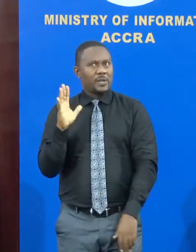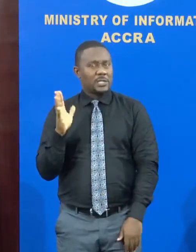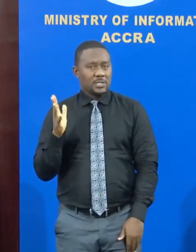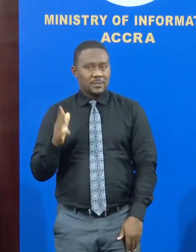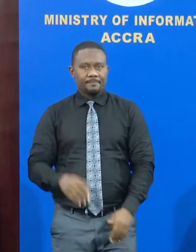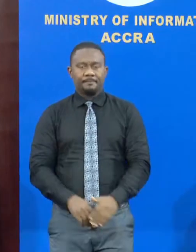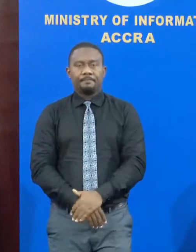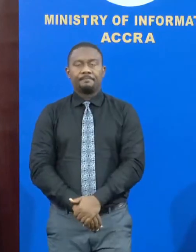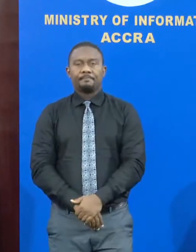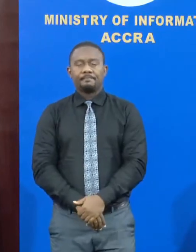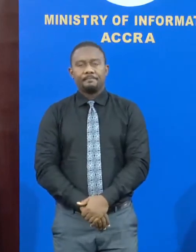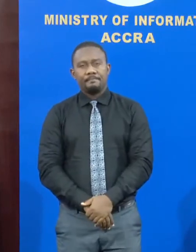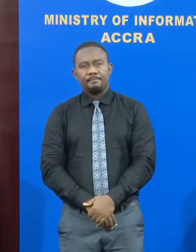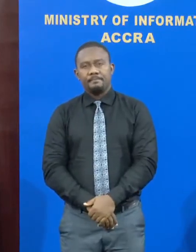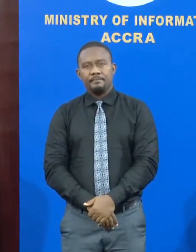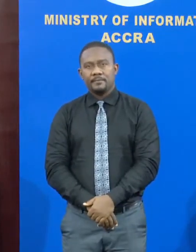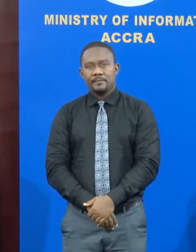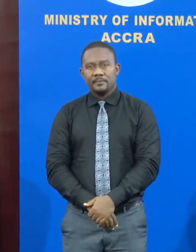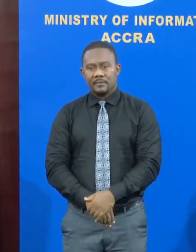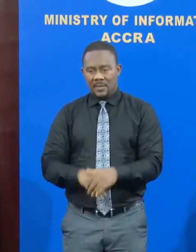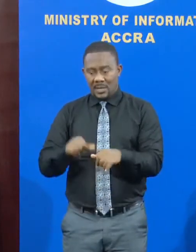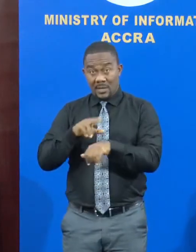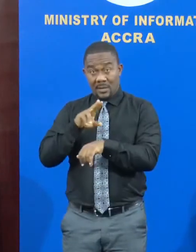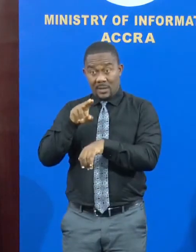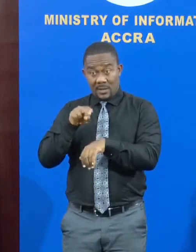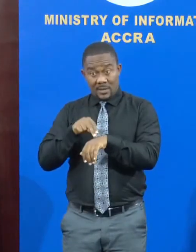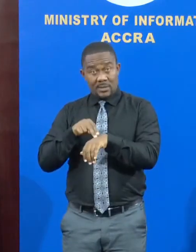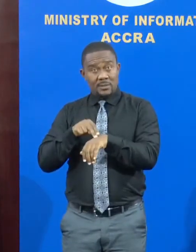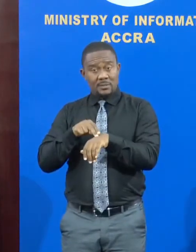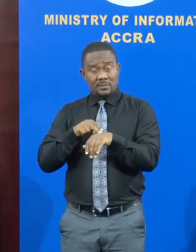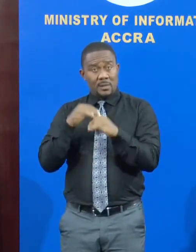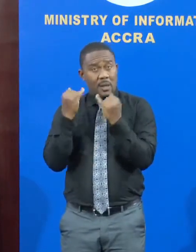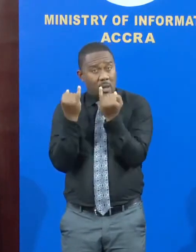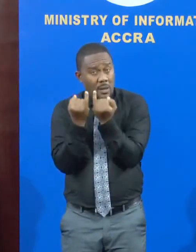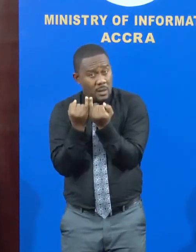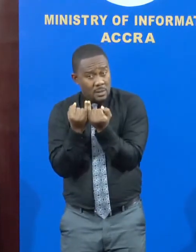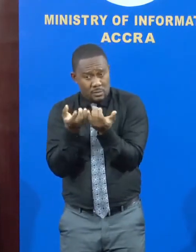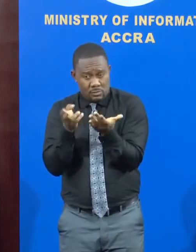also passed the National Identity Register Amendment Regulation 2018,